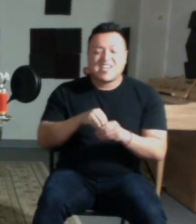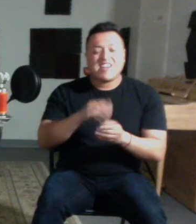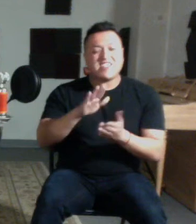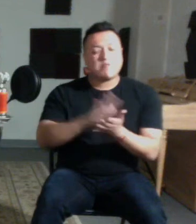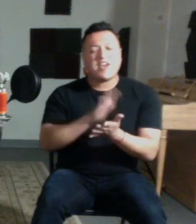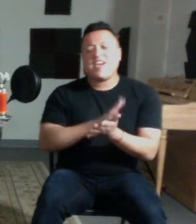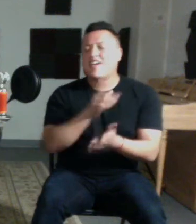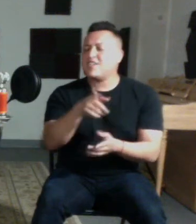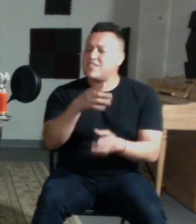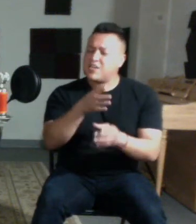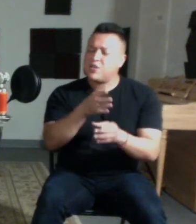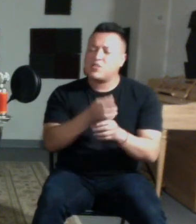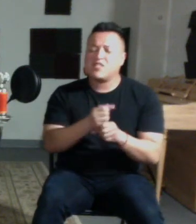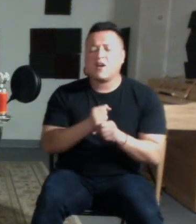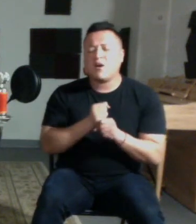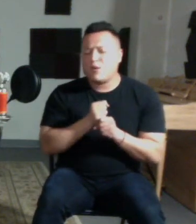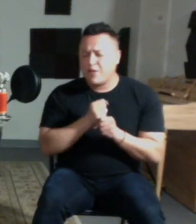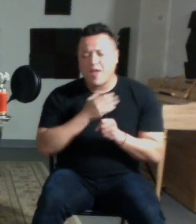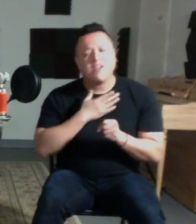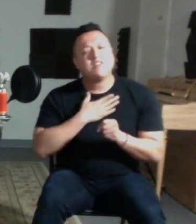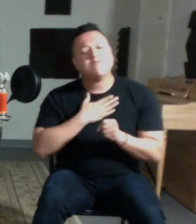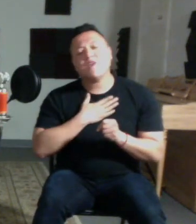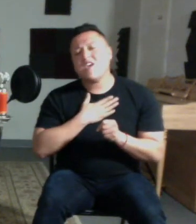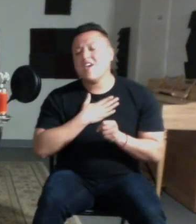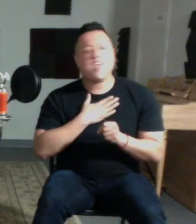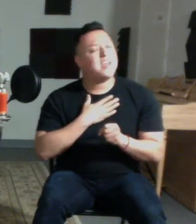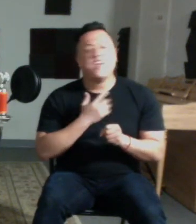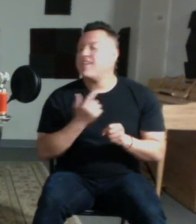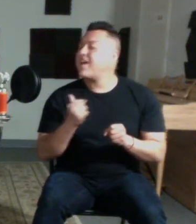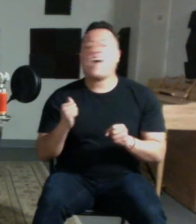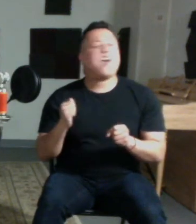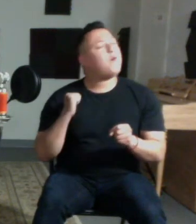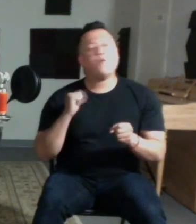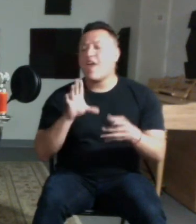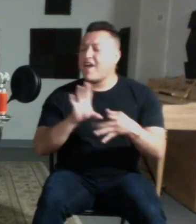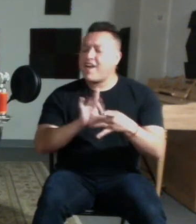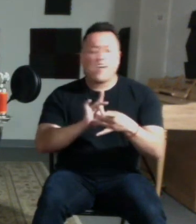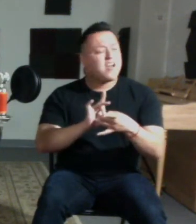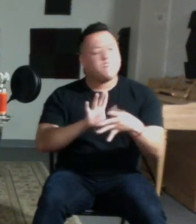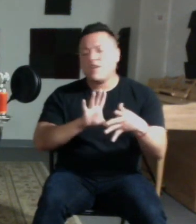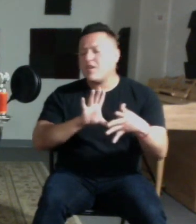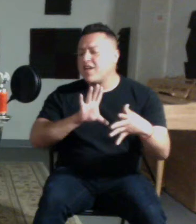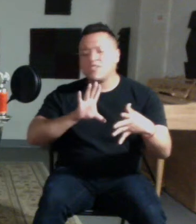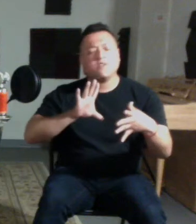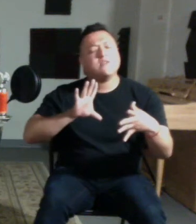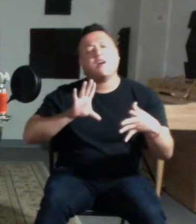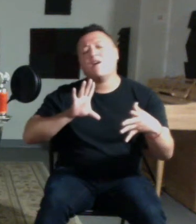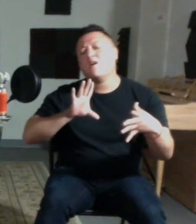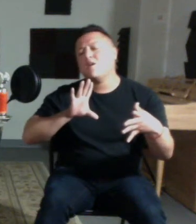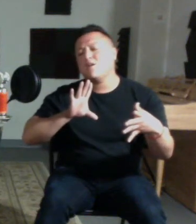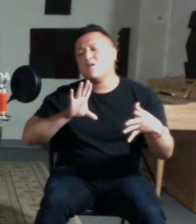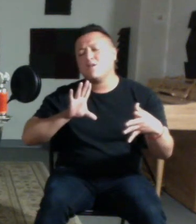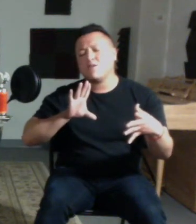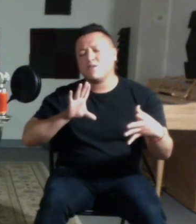Inside these pages, you just hold me, and I won't ever let you go.